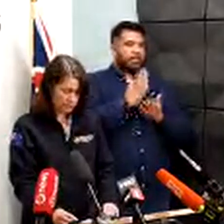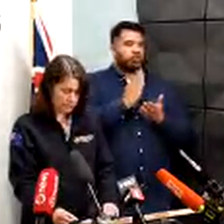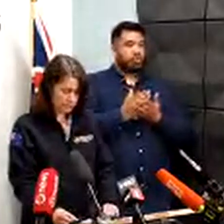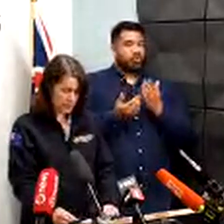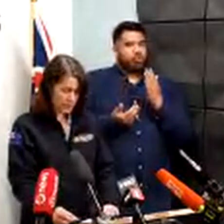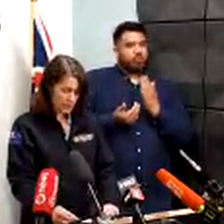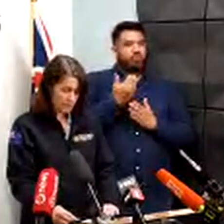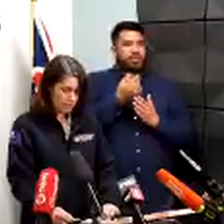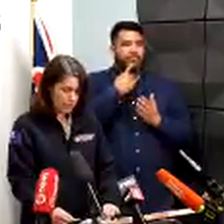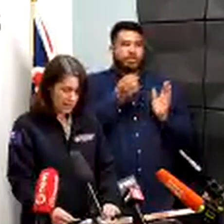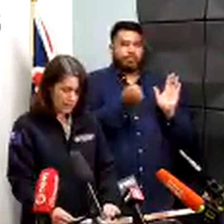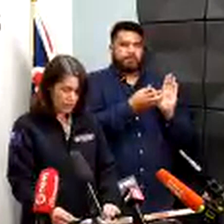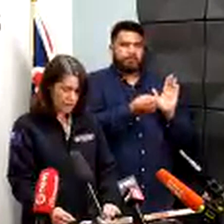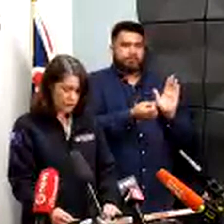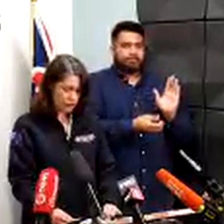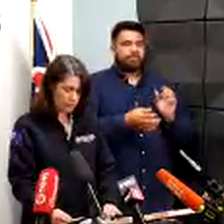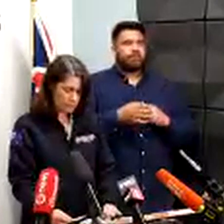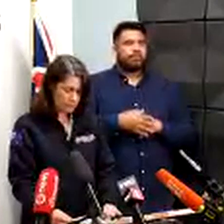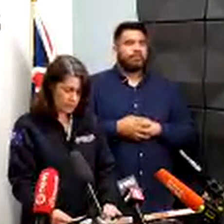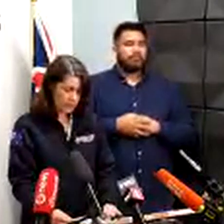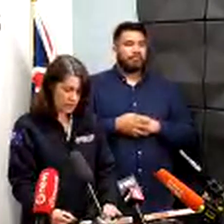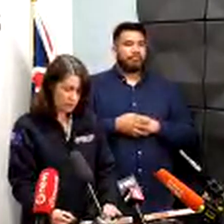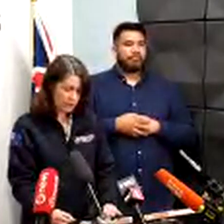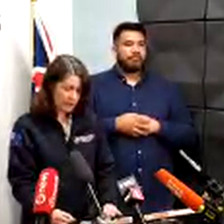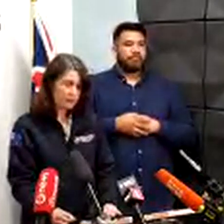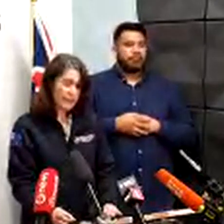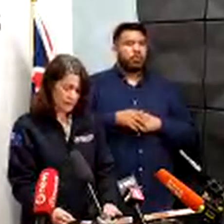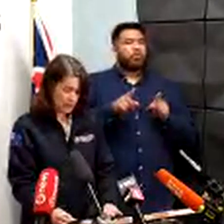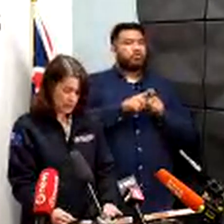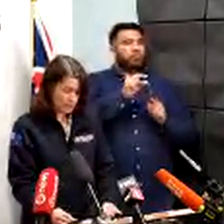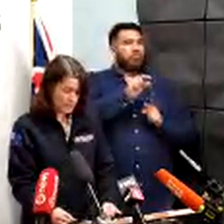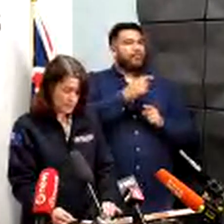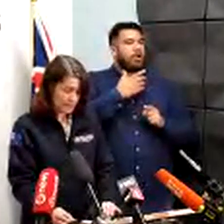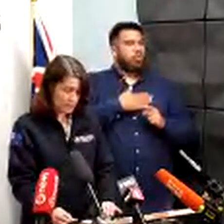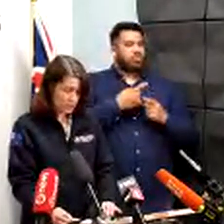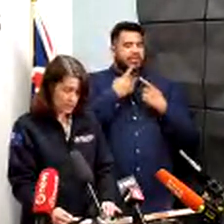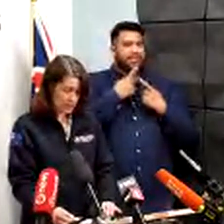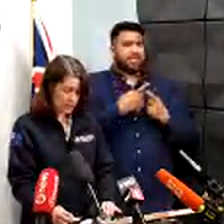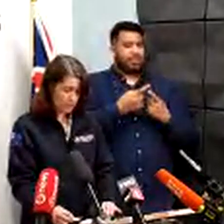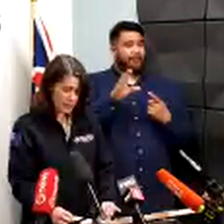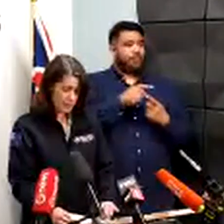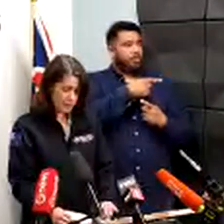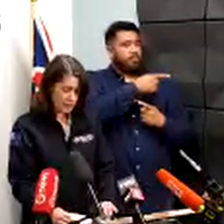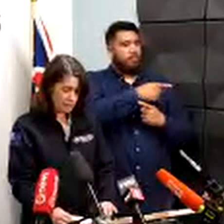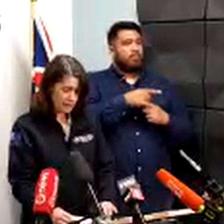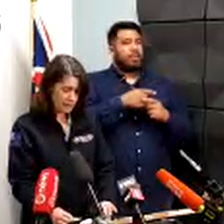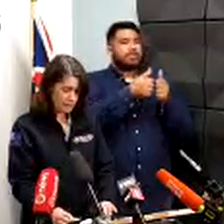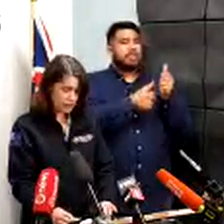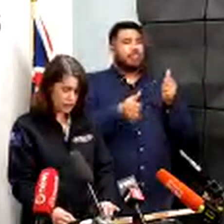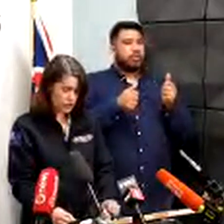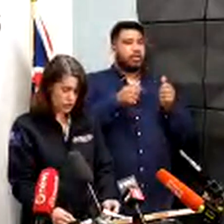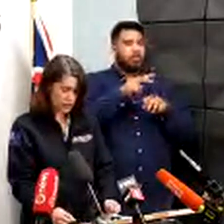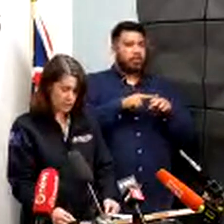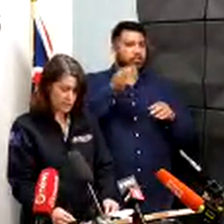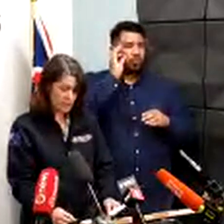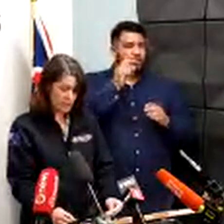available. Before I hand over to Dr. Bloomfield, I'd like to briefly read the media statement just issued by Deputy Police